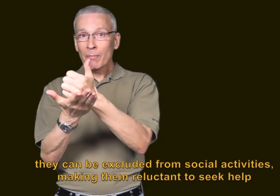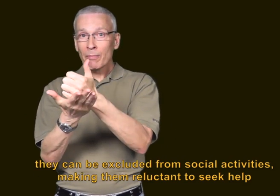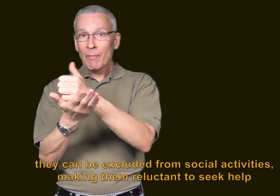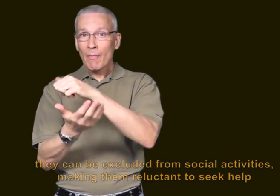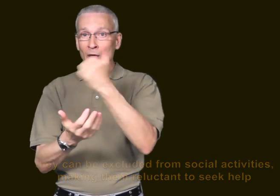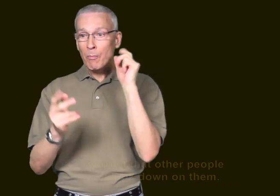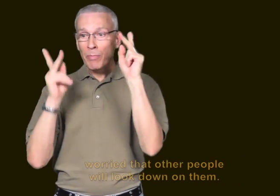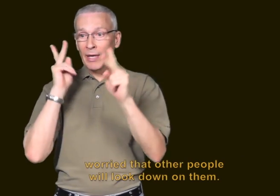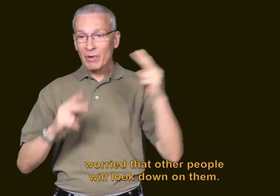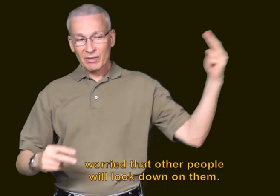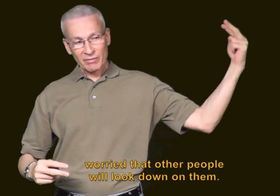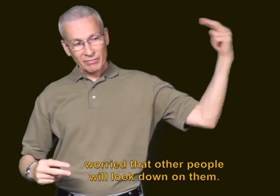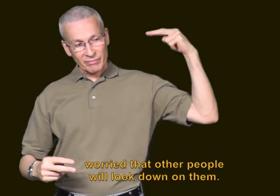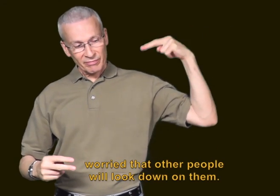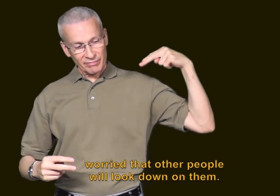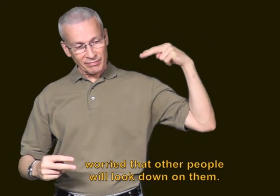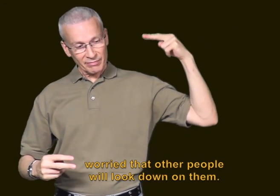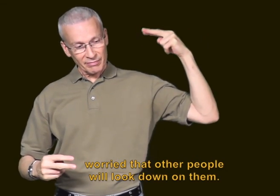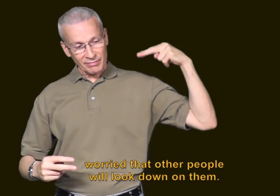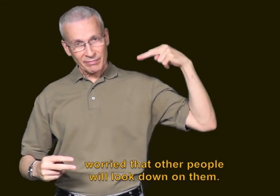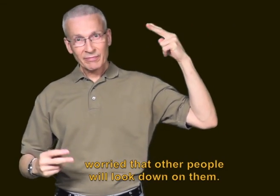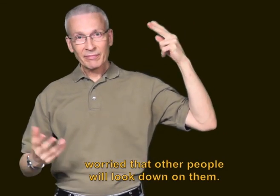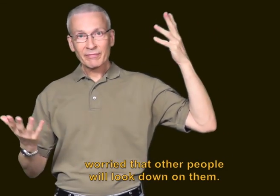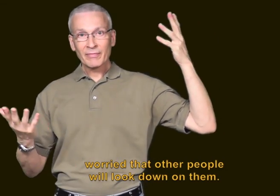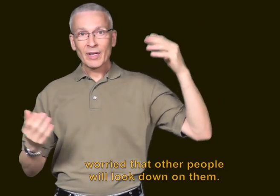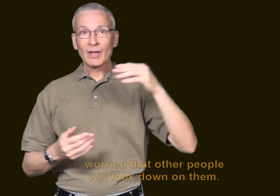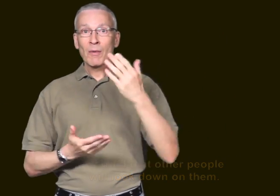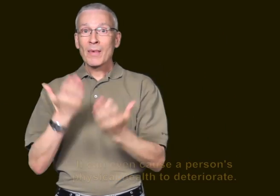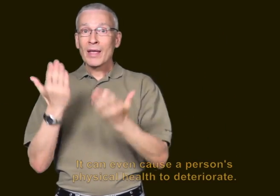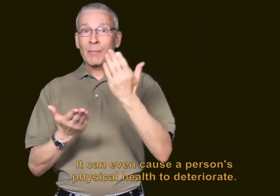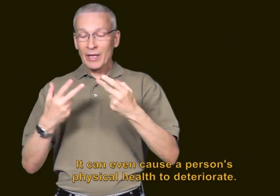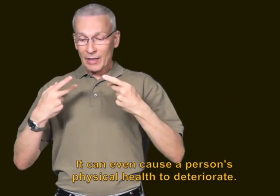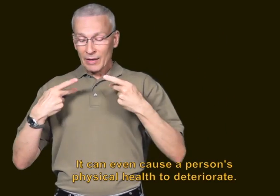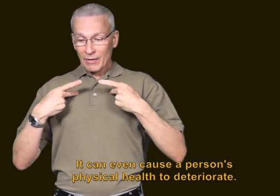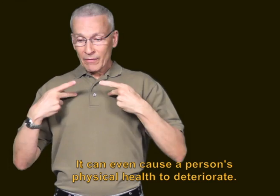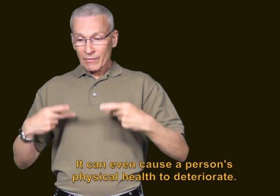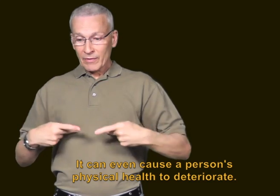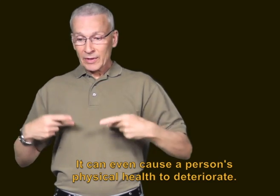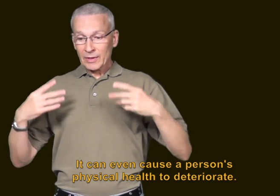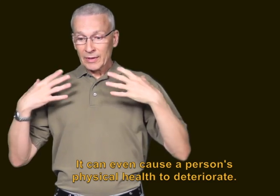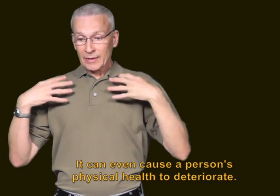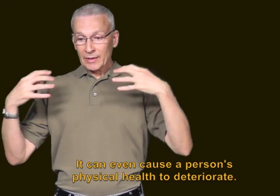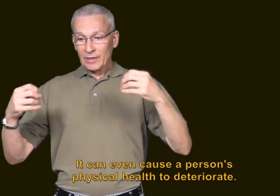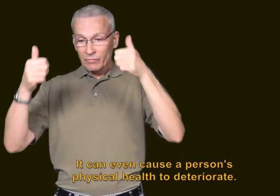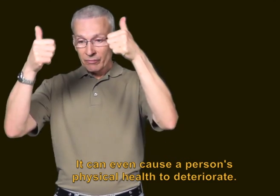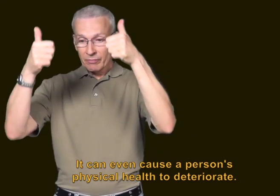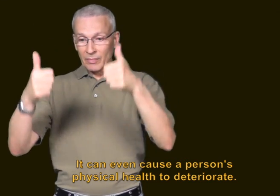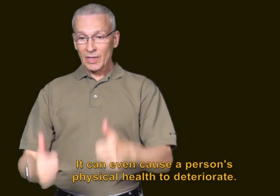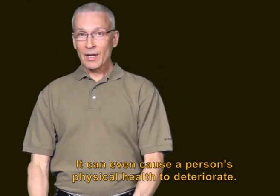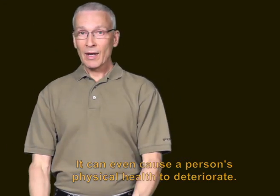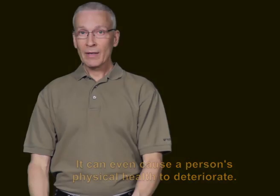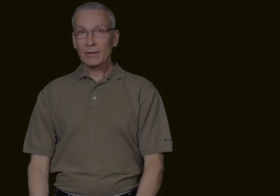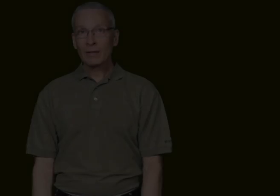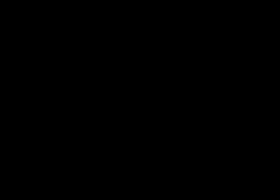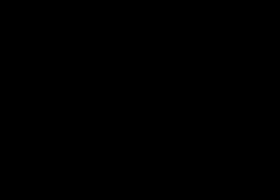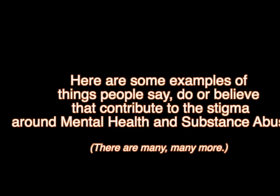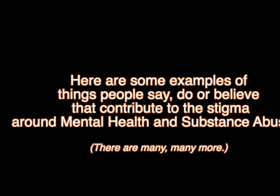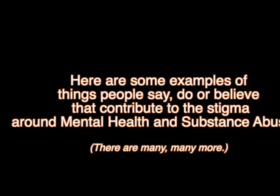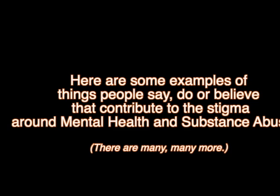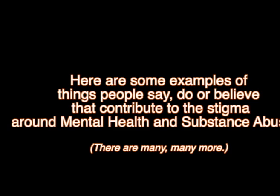help, worried that other people will look down on them. It can even cause a person's physical health to deteriorate. Here are some